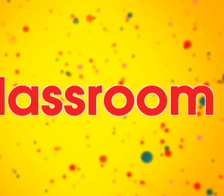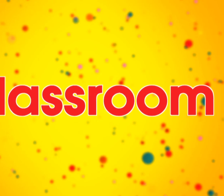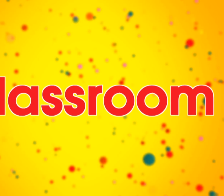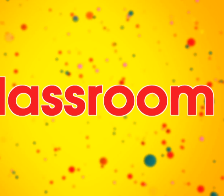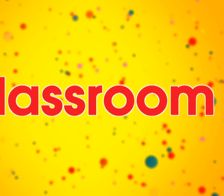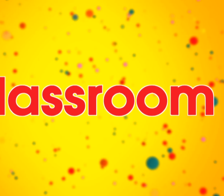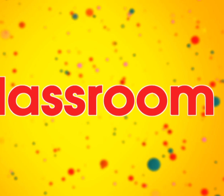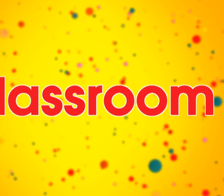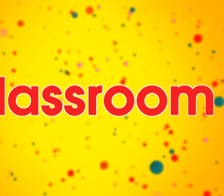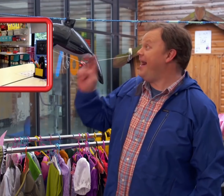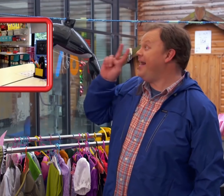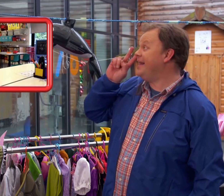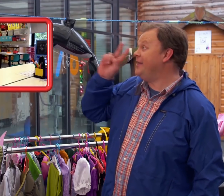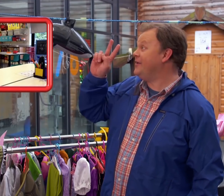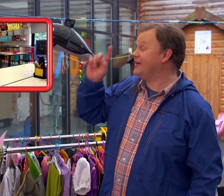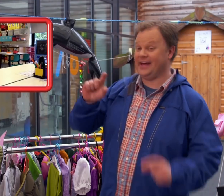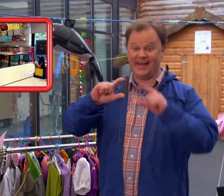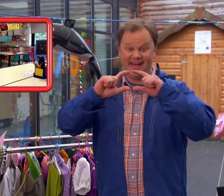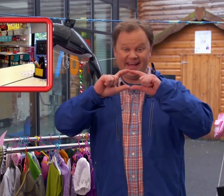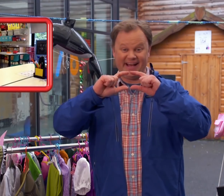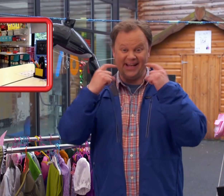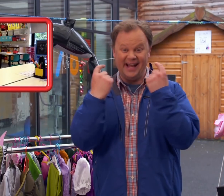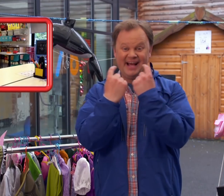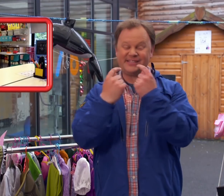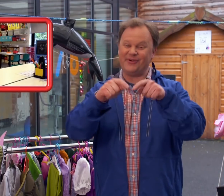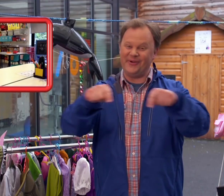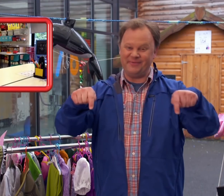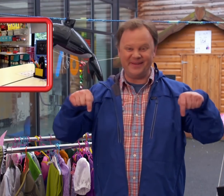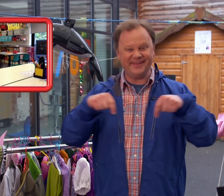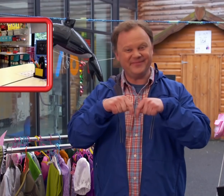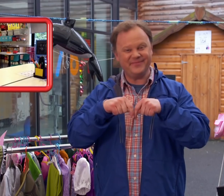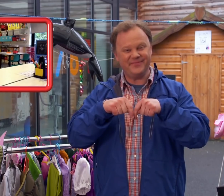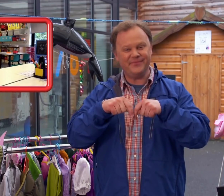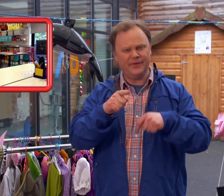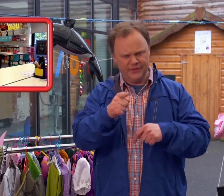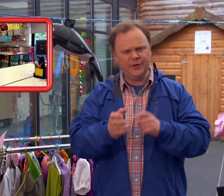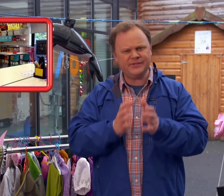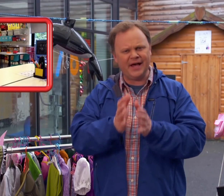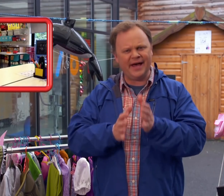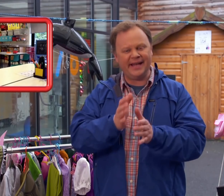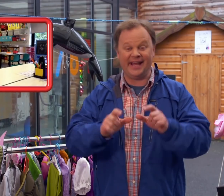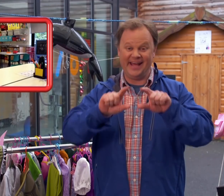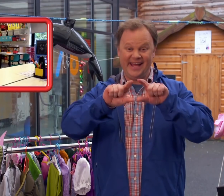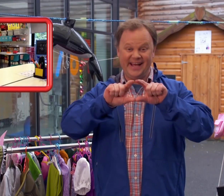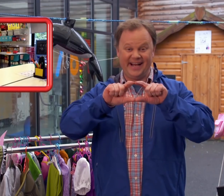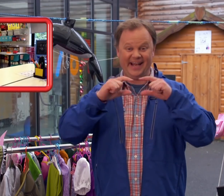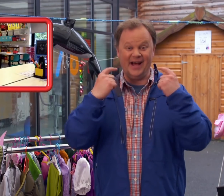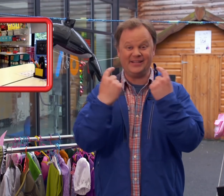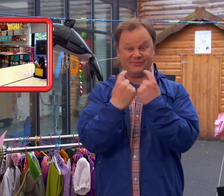Classroom. Ah, look. Classroom. You sign.